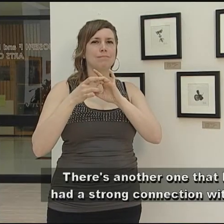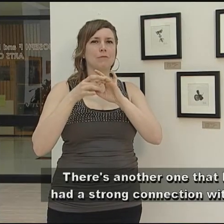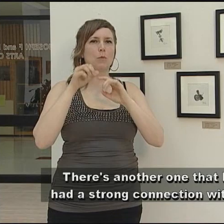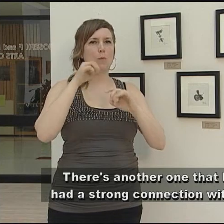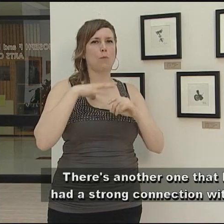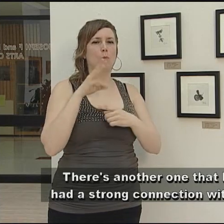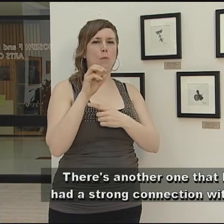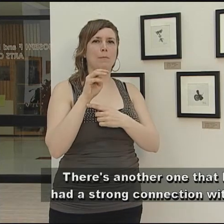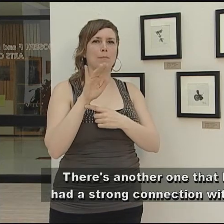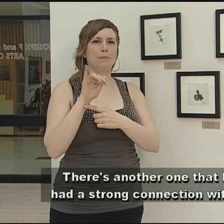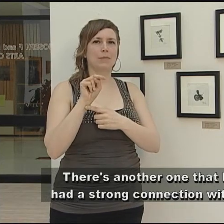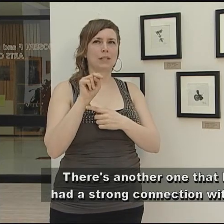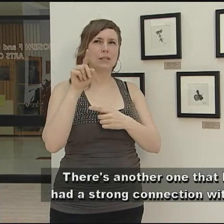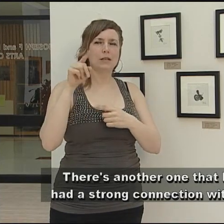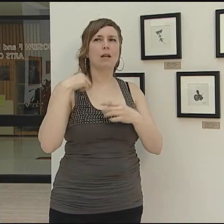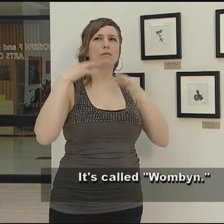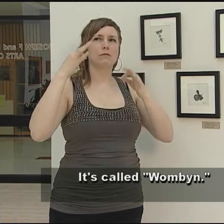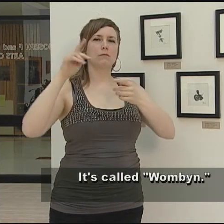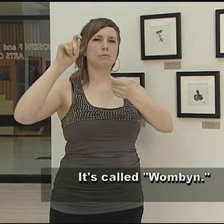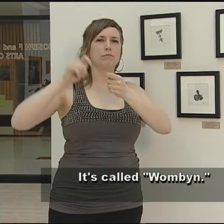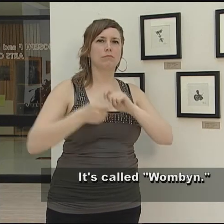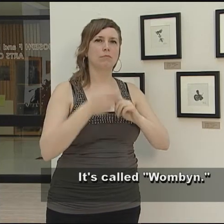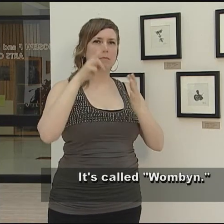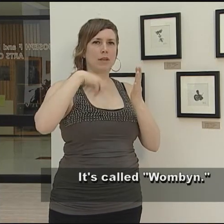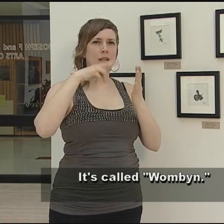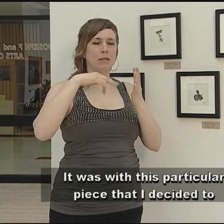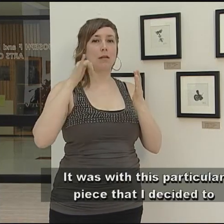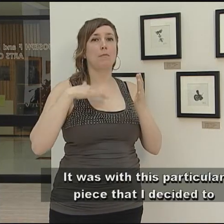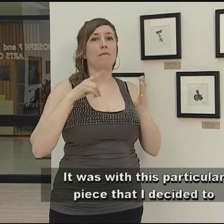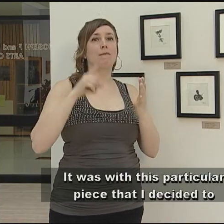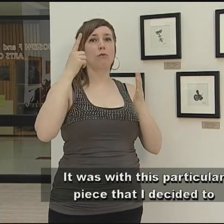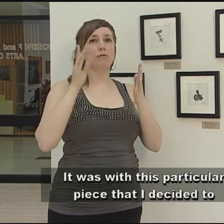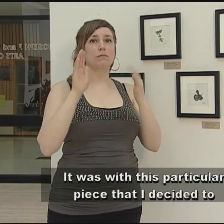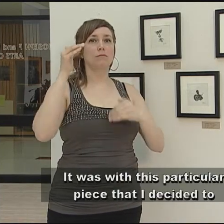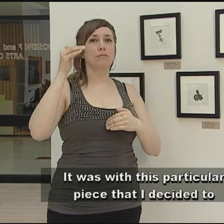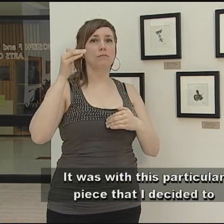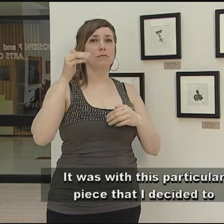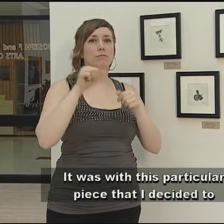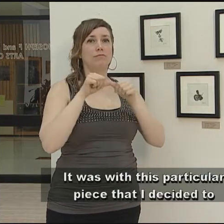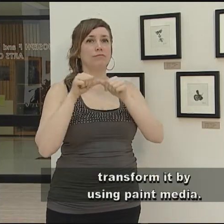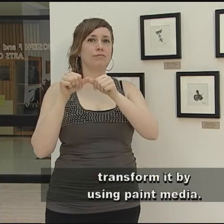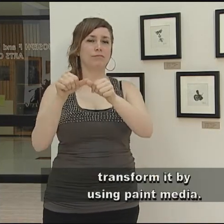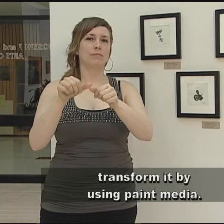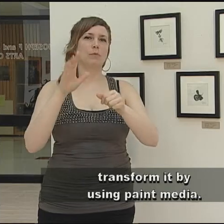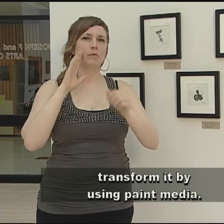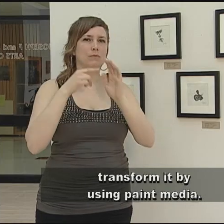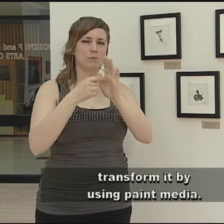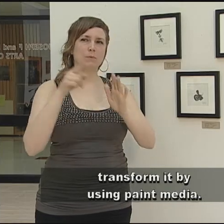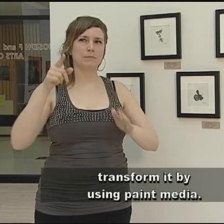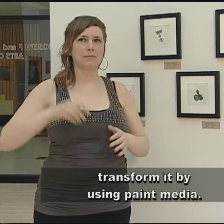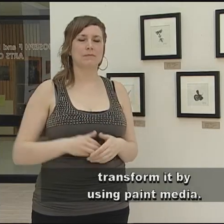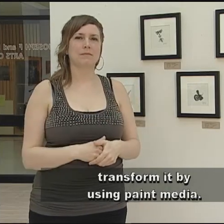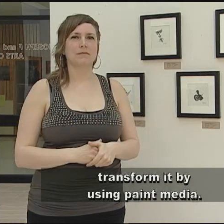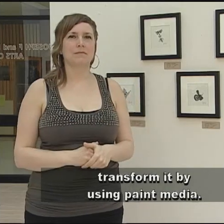There is another one that I had a strong connection with. It's called Wombin. It was with this particular piece that I decided to transform it by using paint